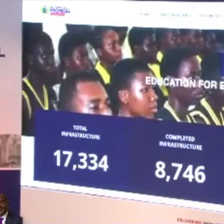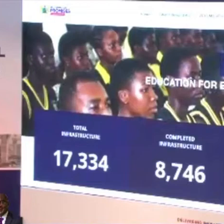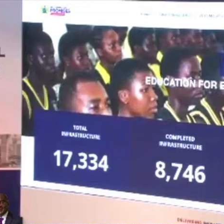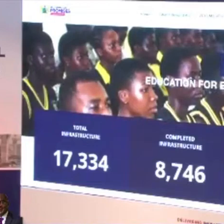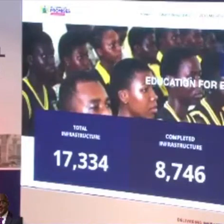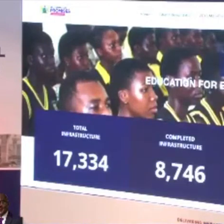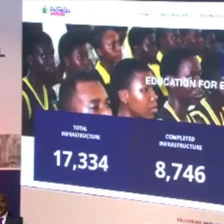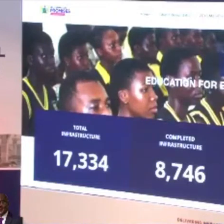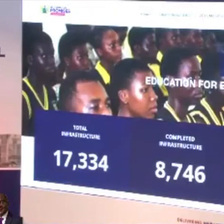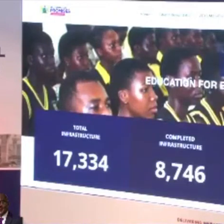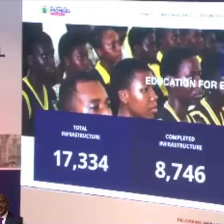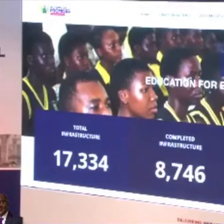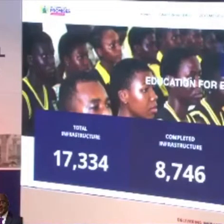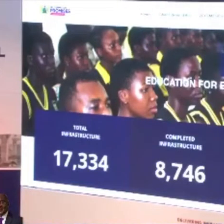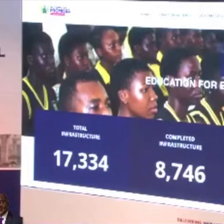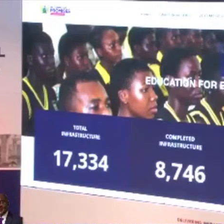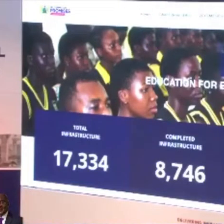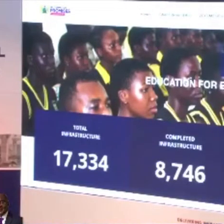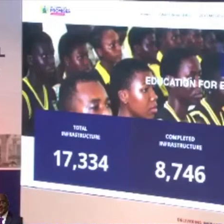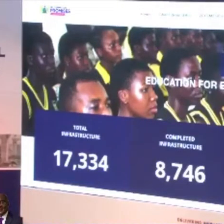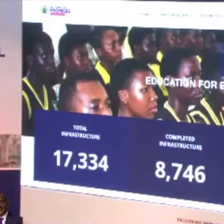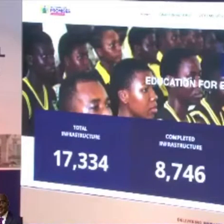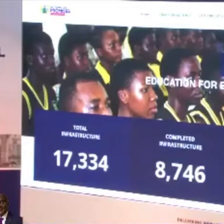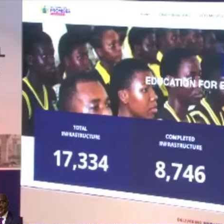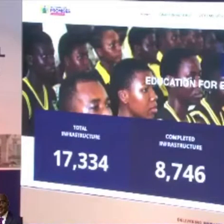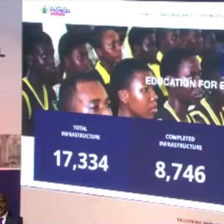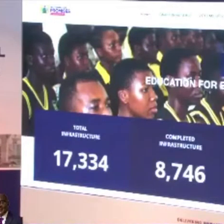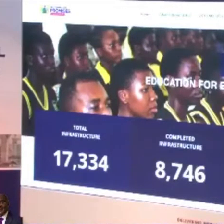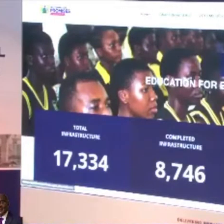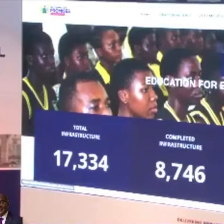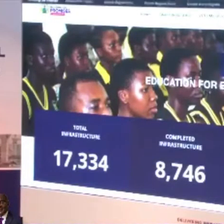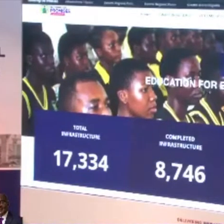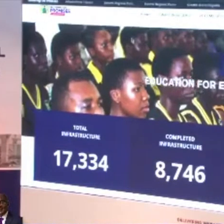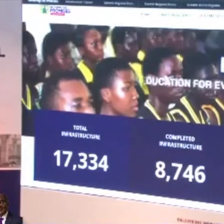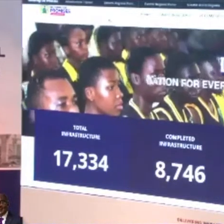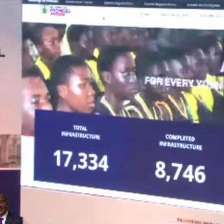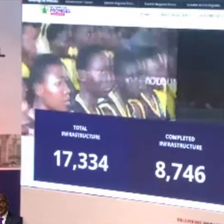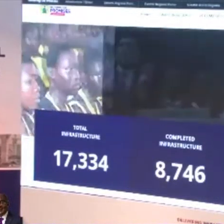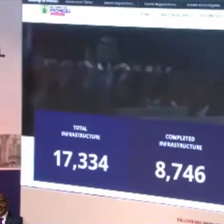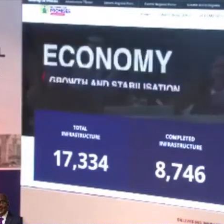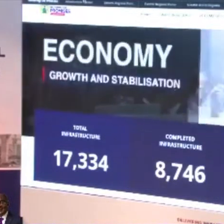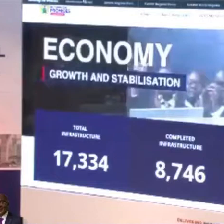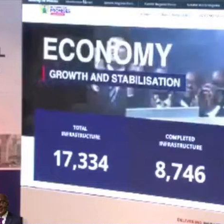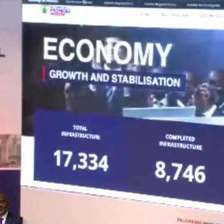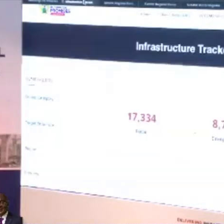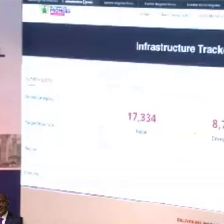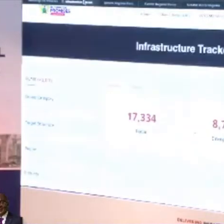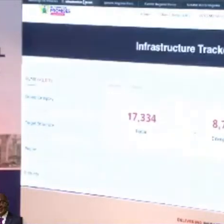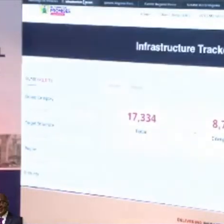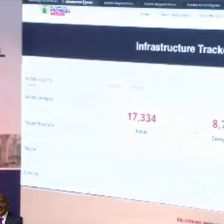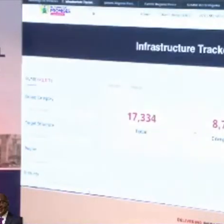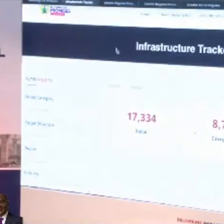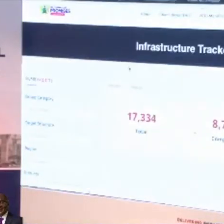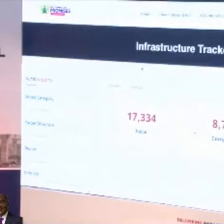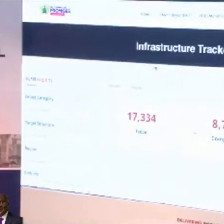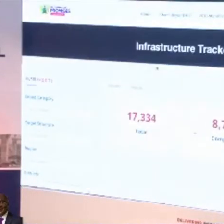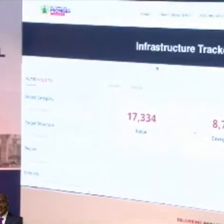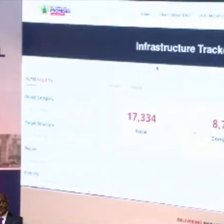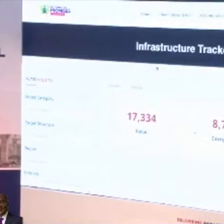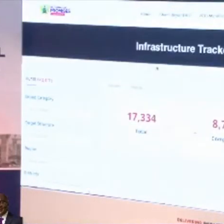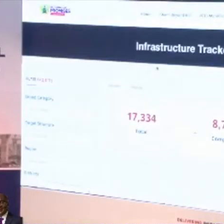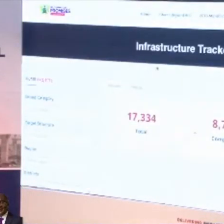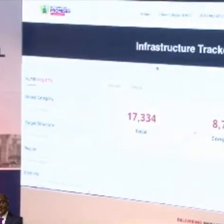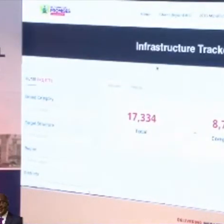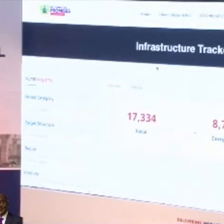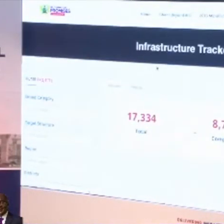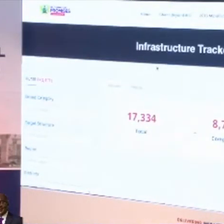8,588. Now you may want to search and find out what it is that we have done in